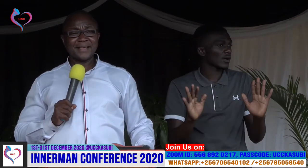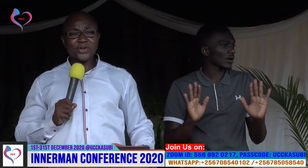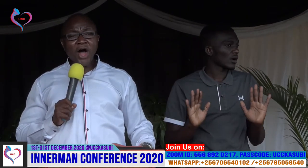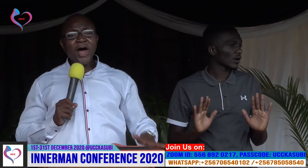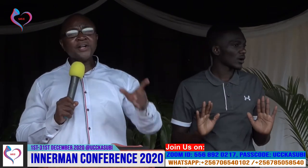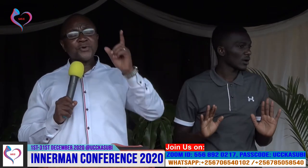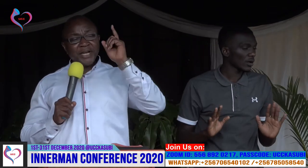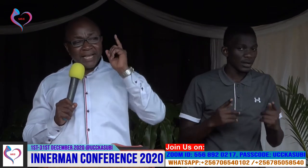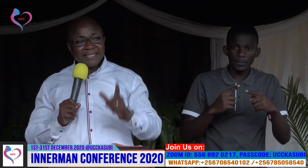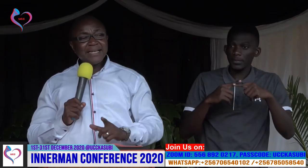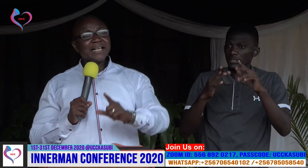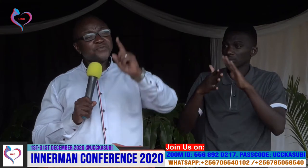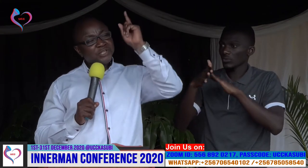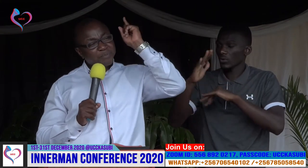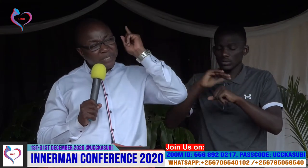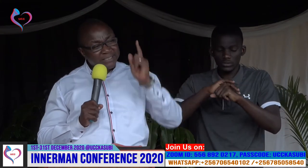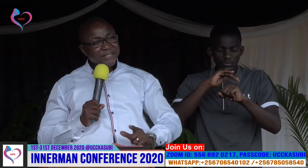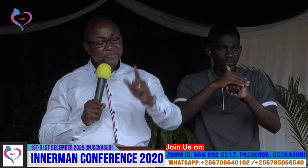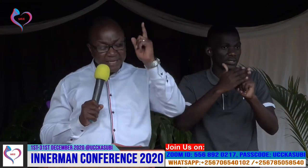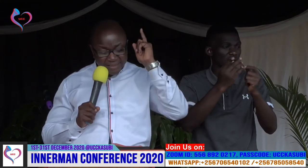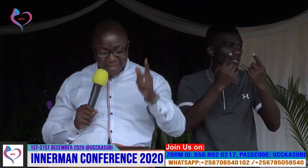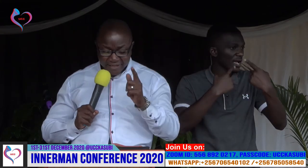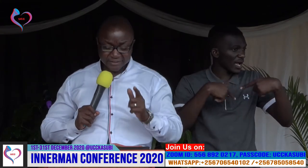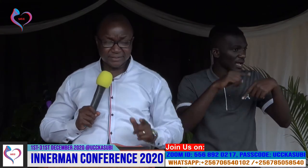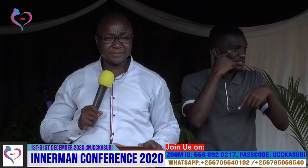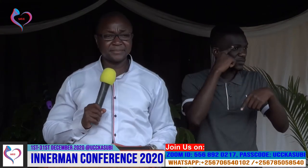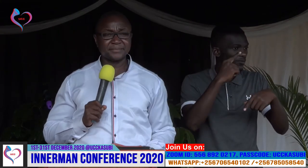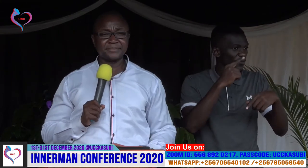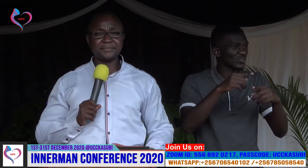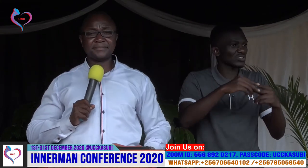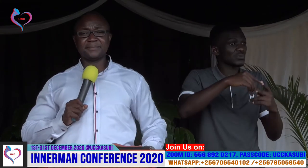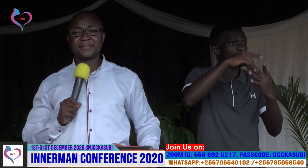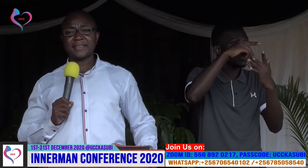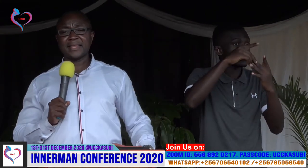anything. God created us for specific